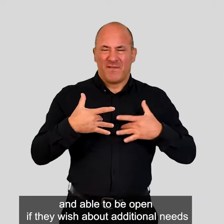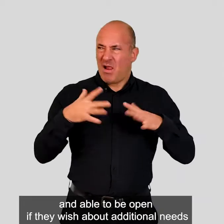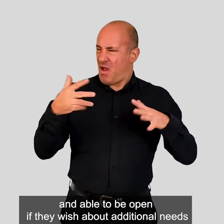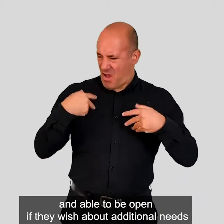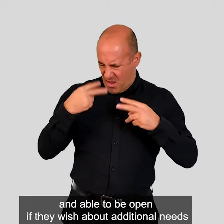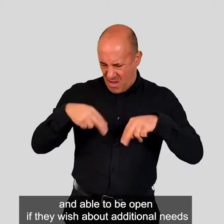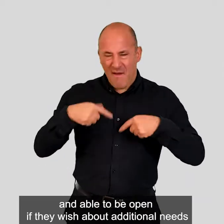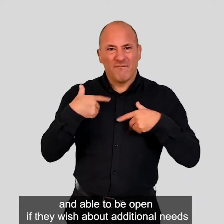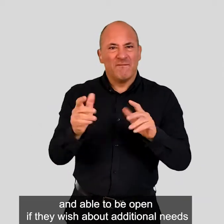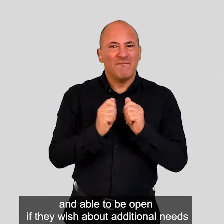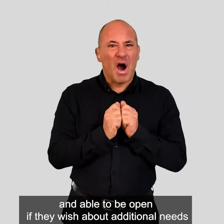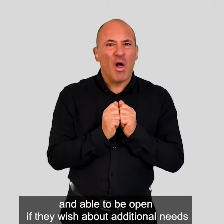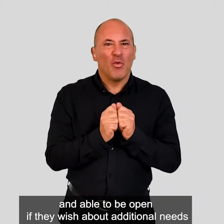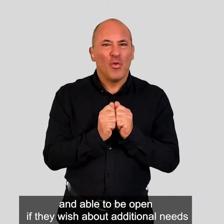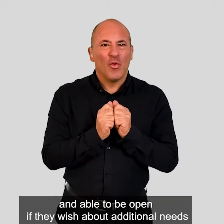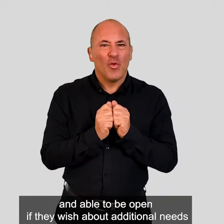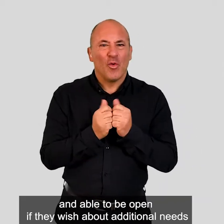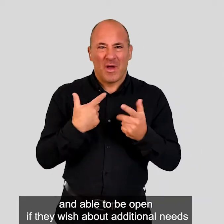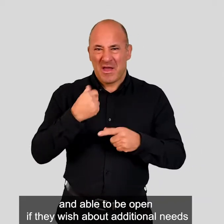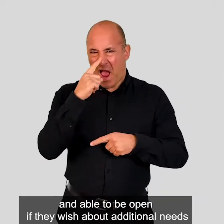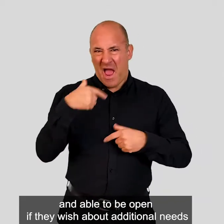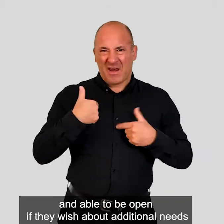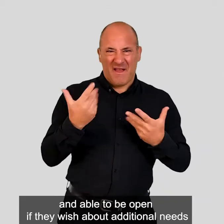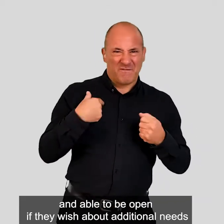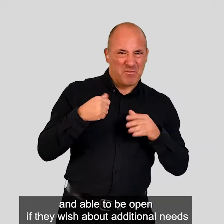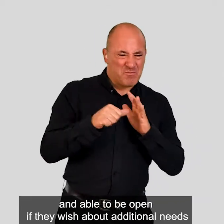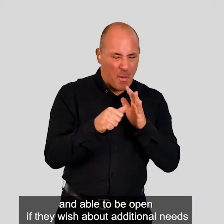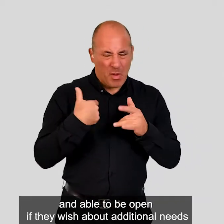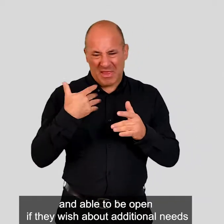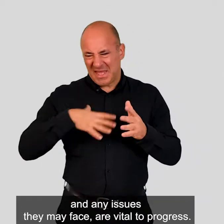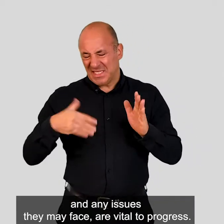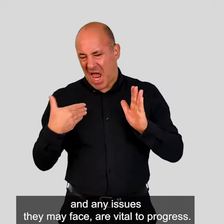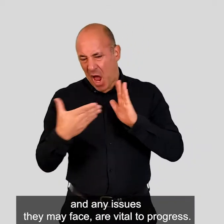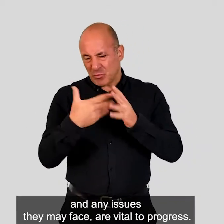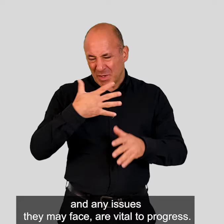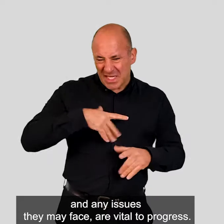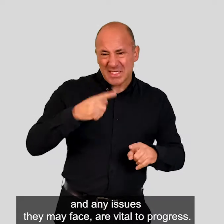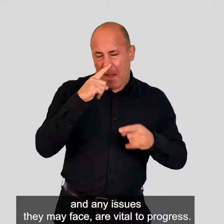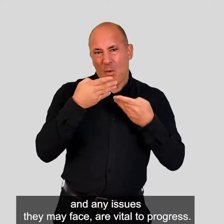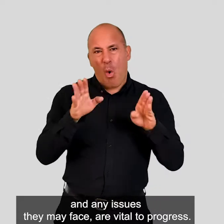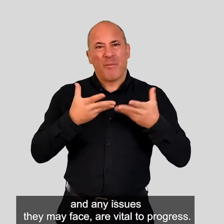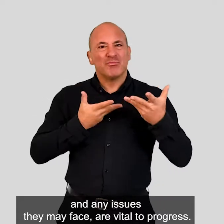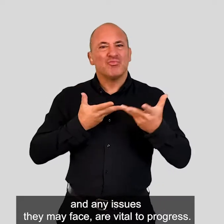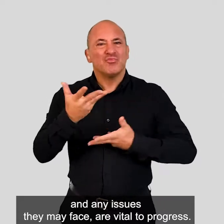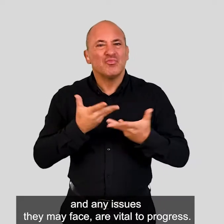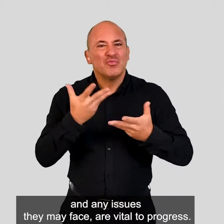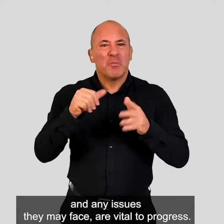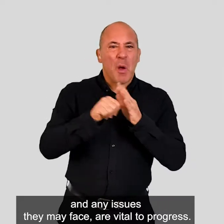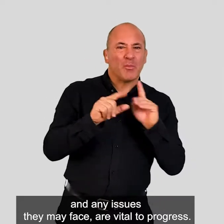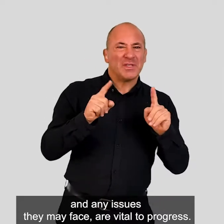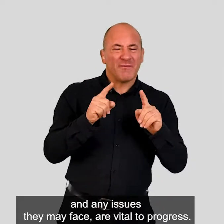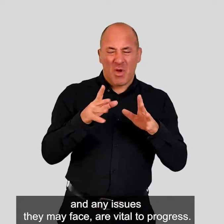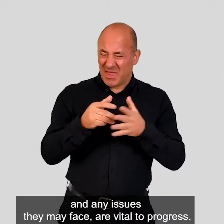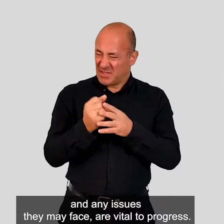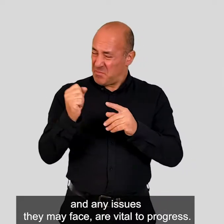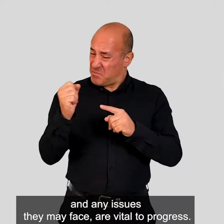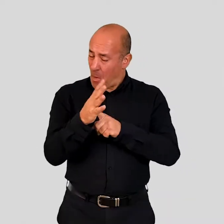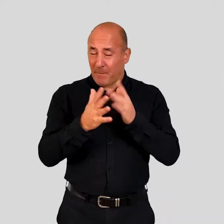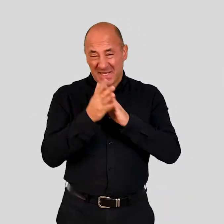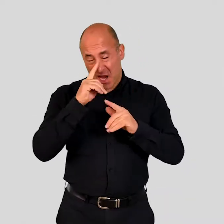able to be open, if they wish, about additional needs and any issues they may face are vital to progress. It